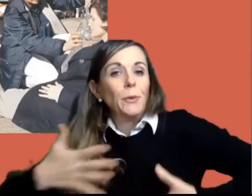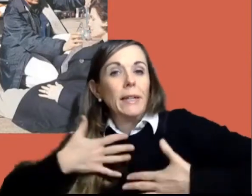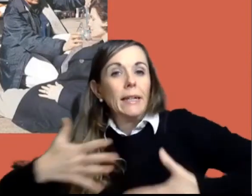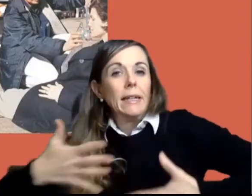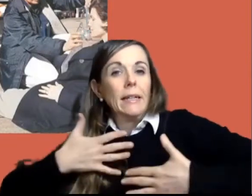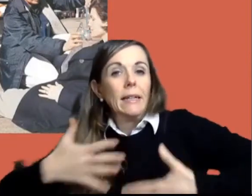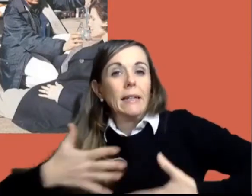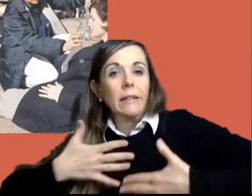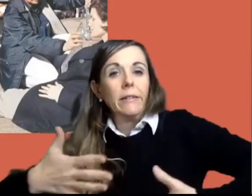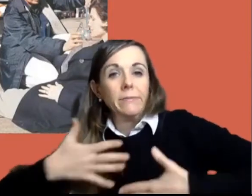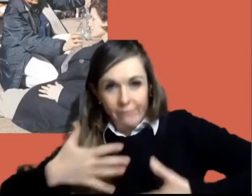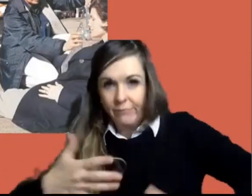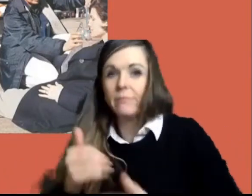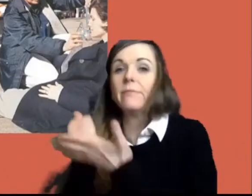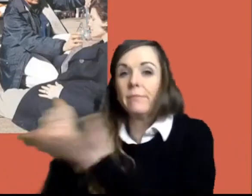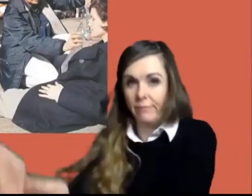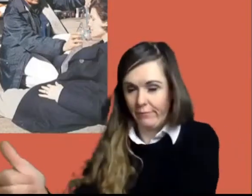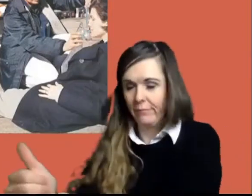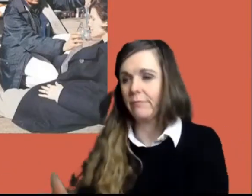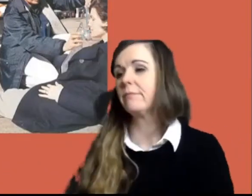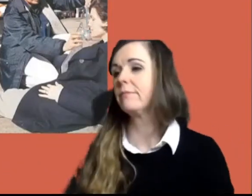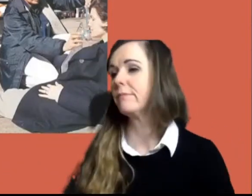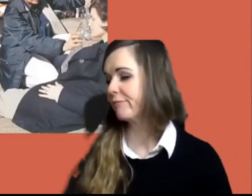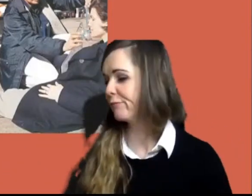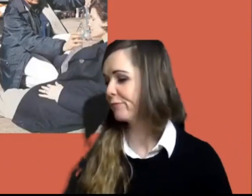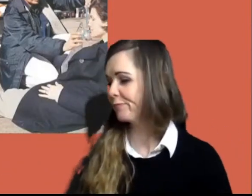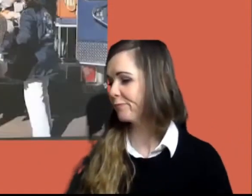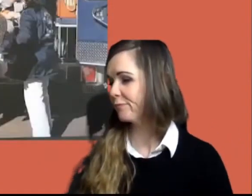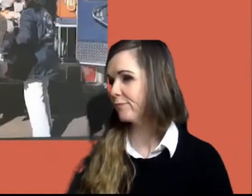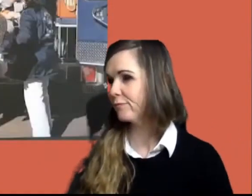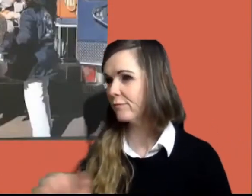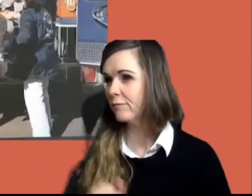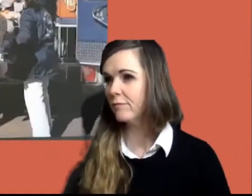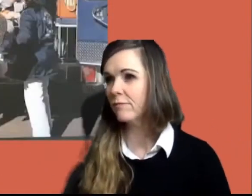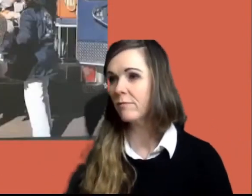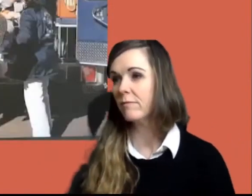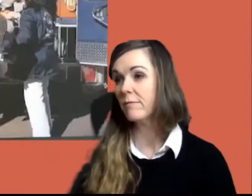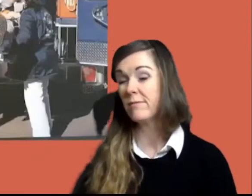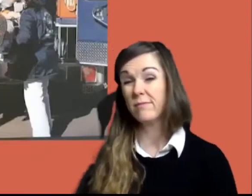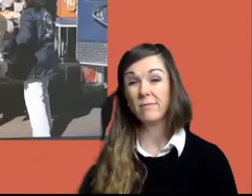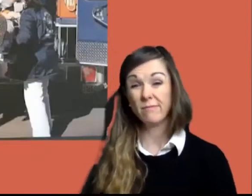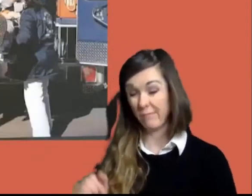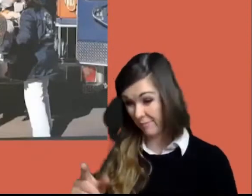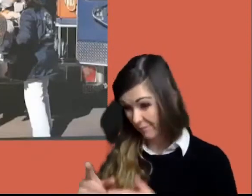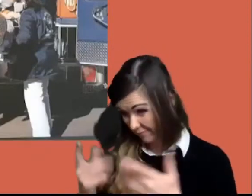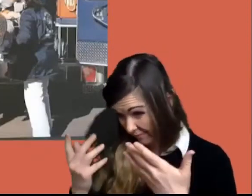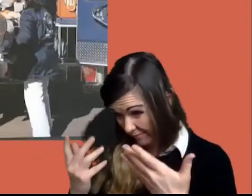face to help that woman breathe. Helps her breathe.